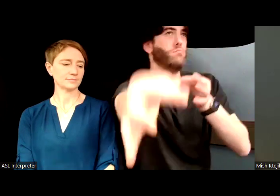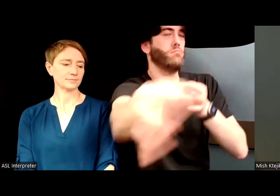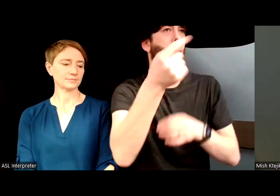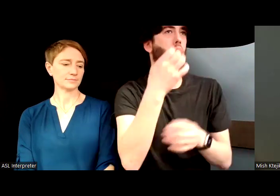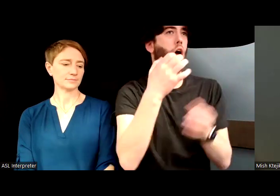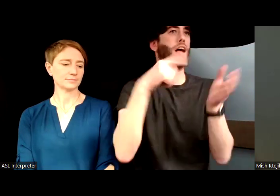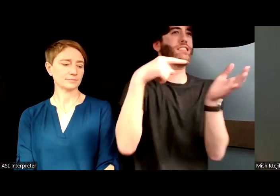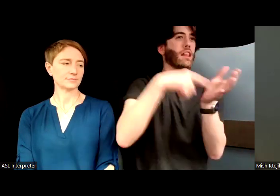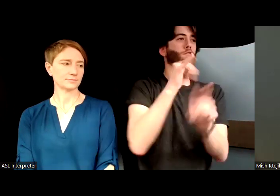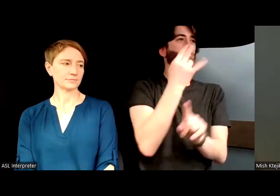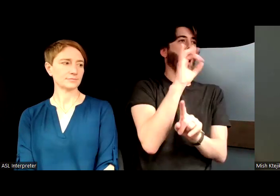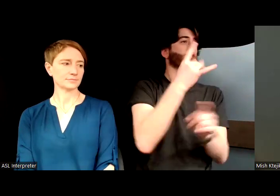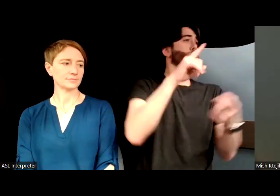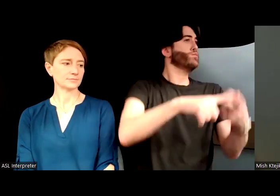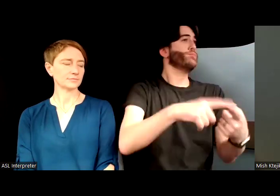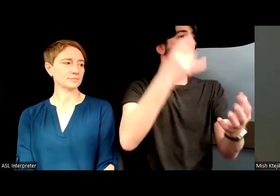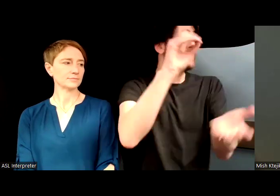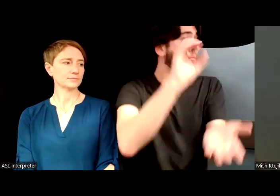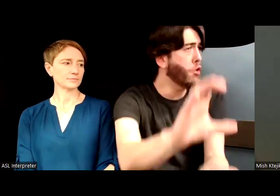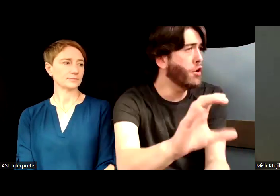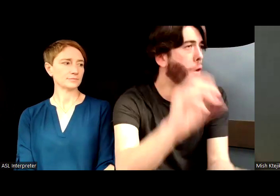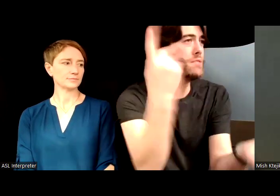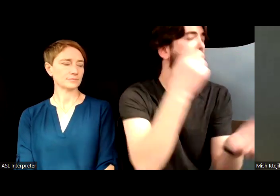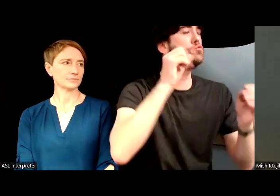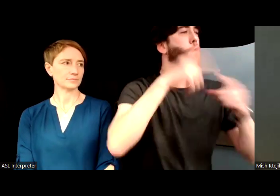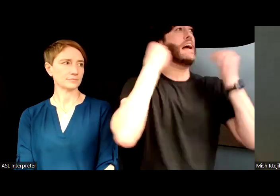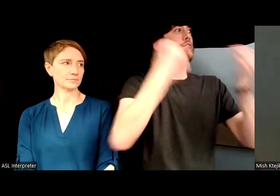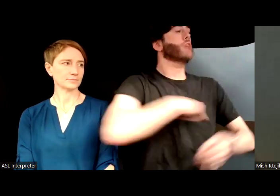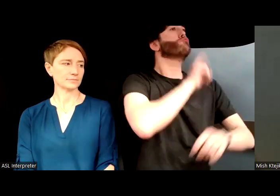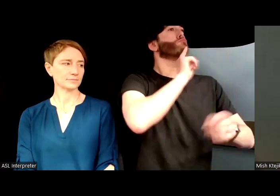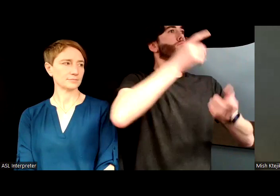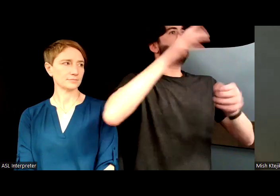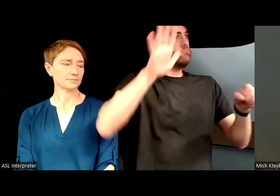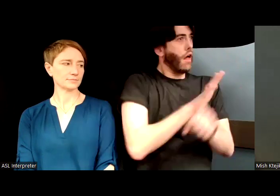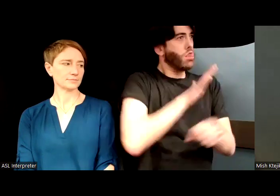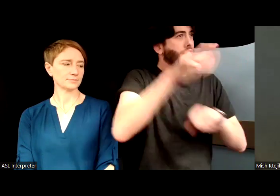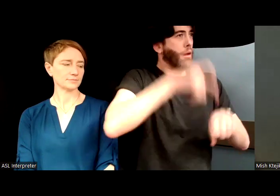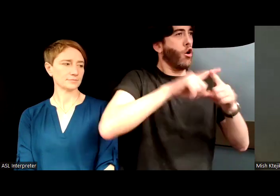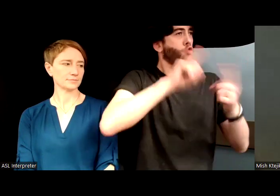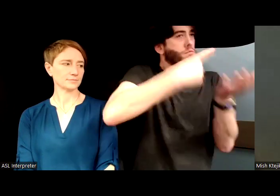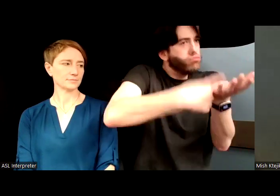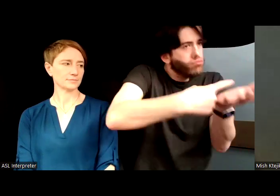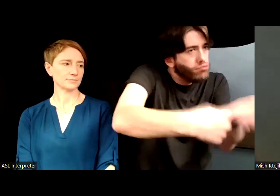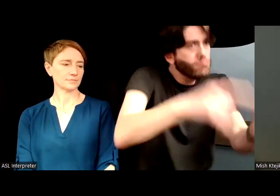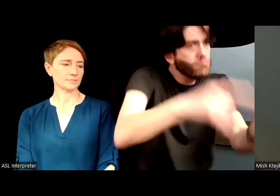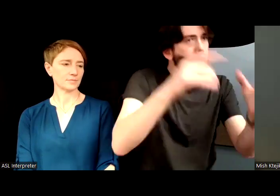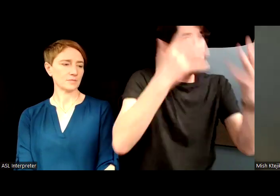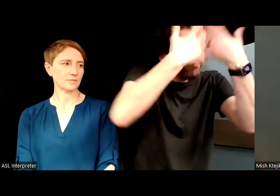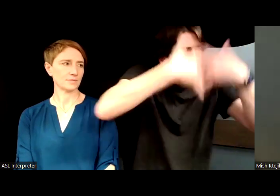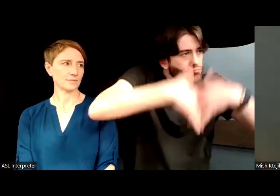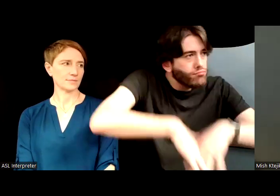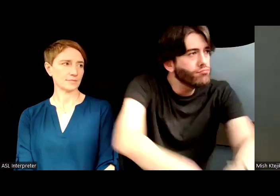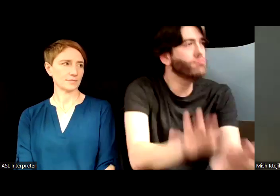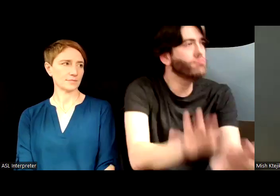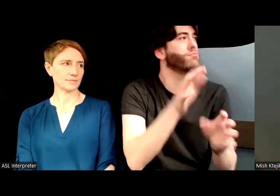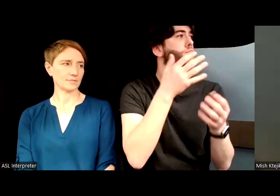possible to extend it further than just the 6 months. Instead of June 8th to December. So that we can, that will give us